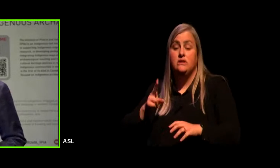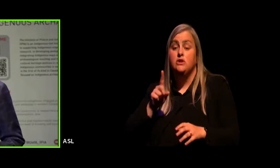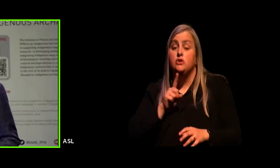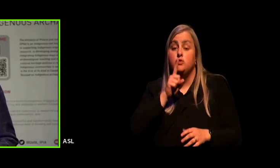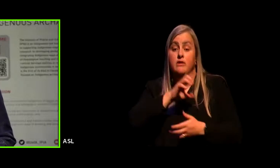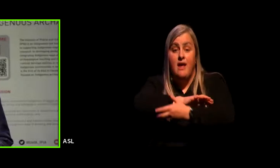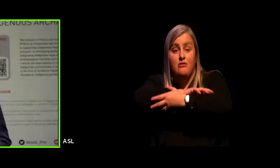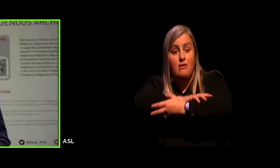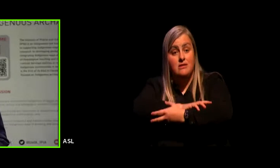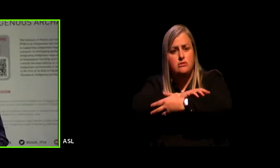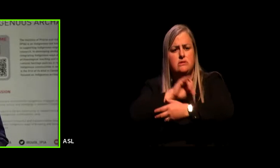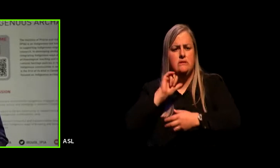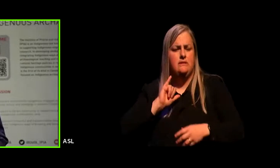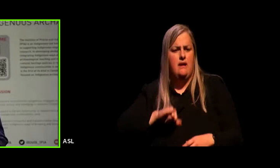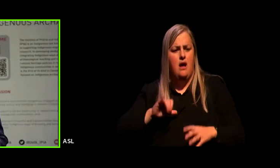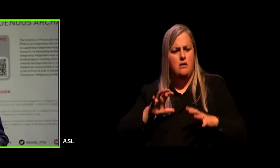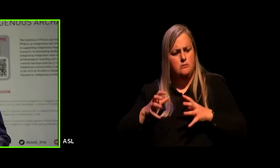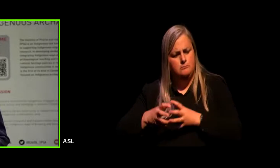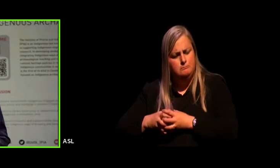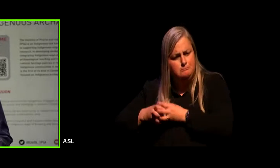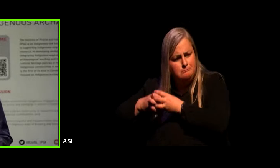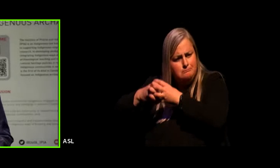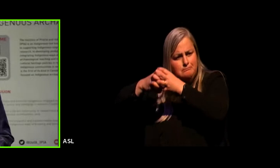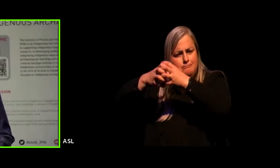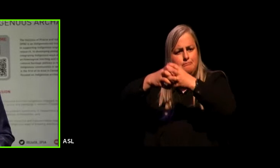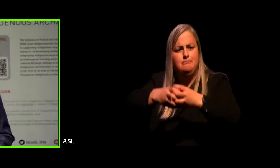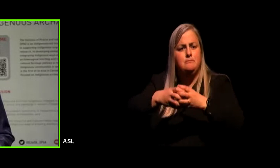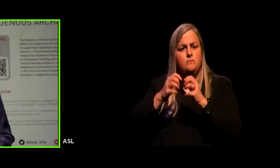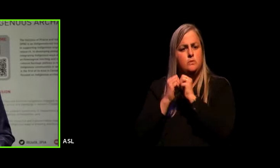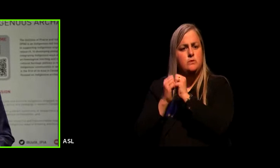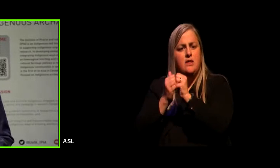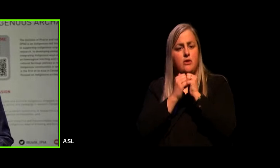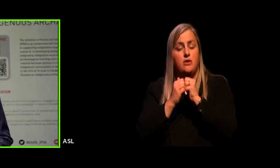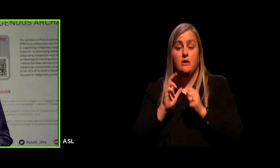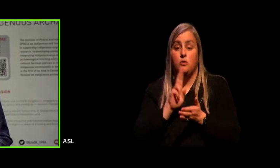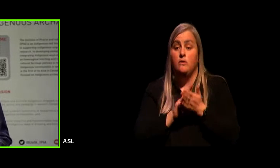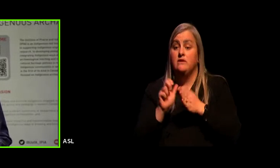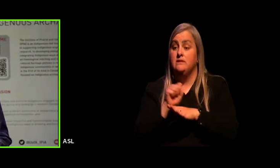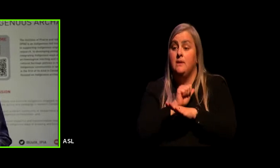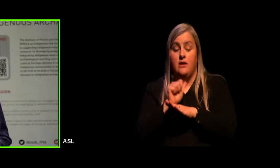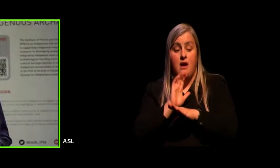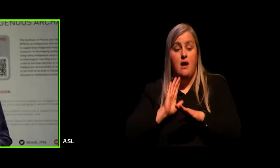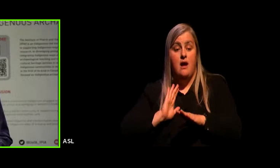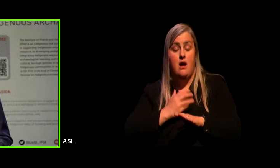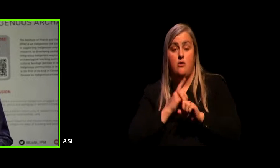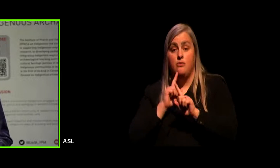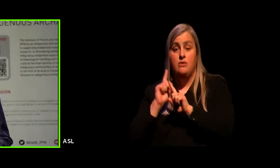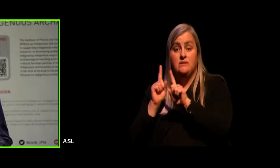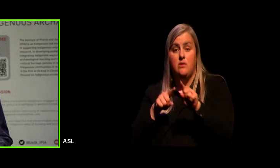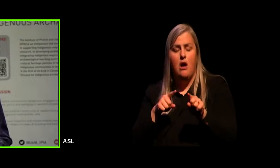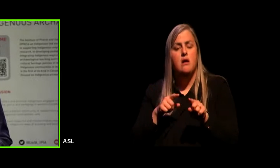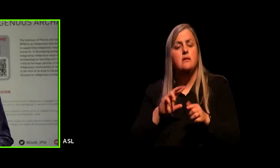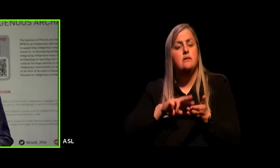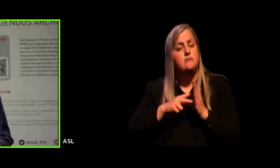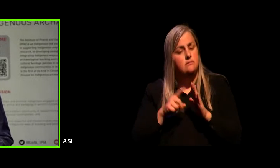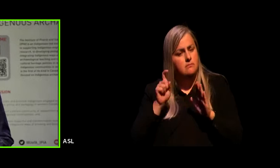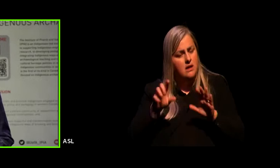that we walk together. And the U of A's response to the truth and reconciliation calls to action and our commitment